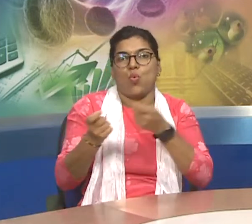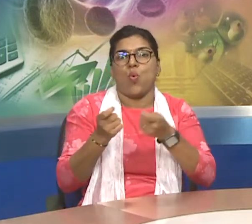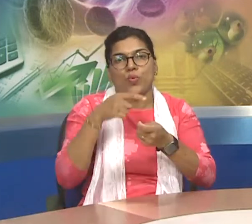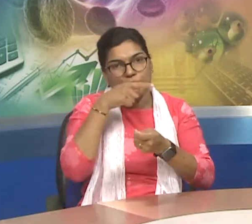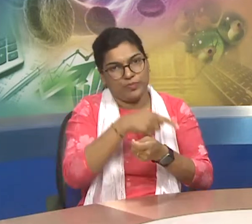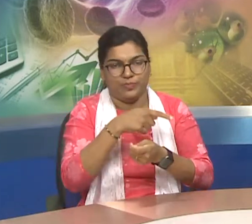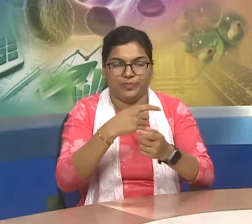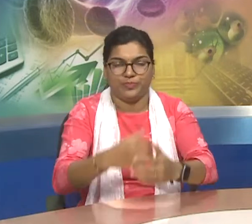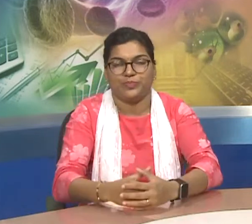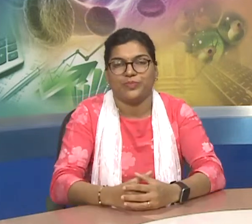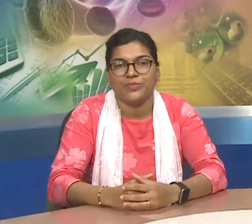speedy.